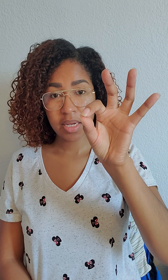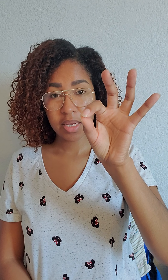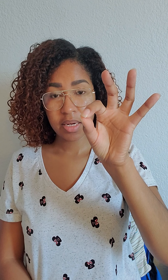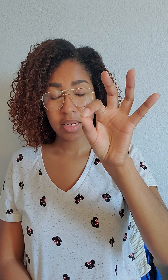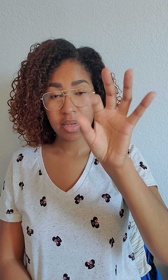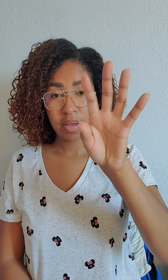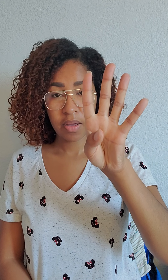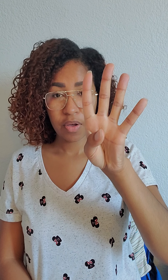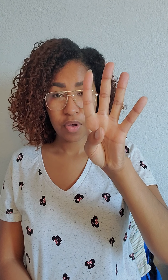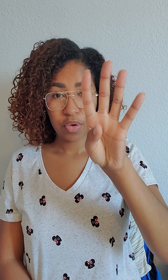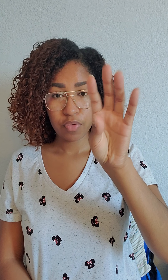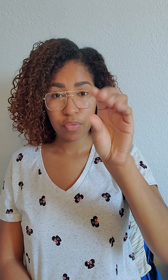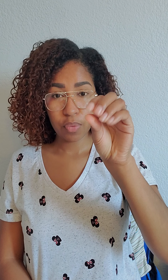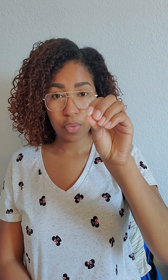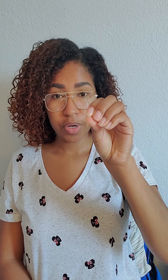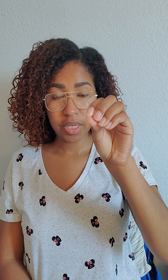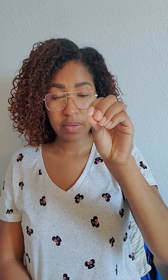39, 40,